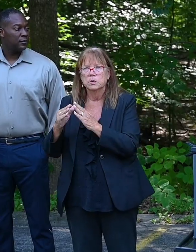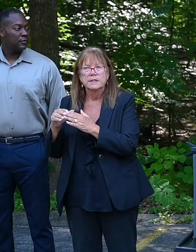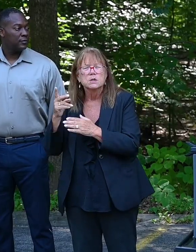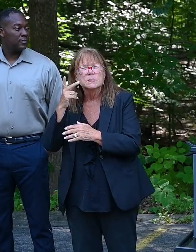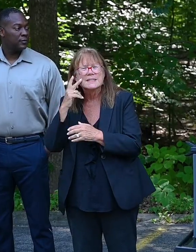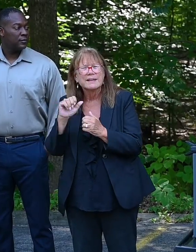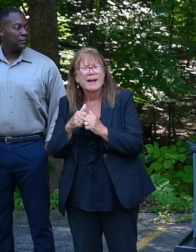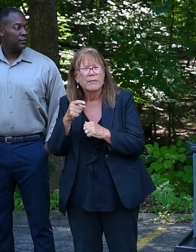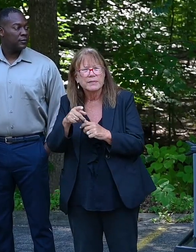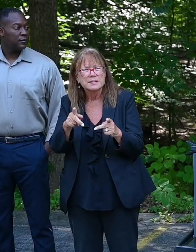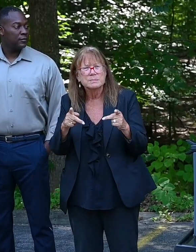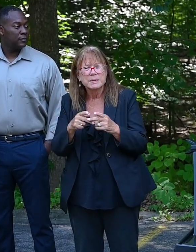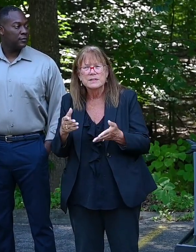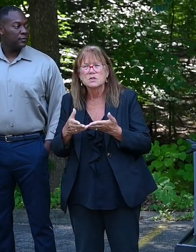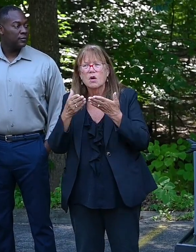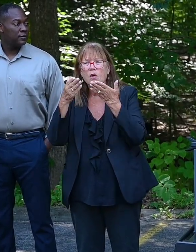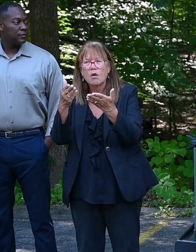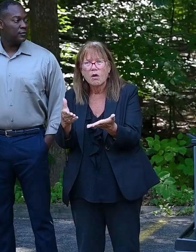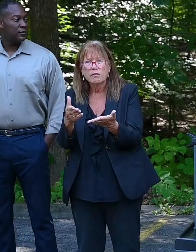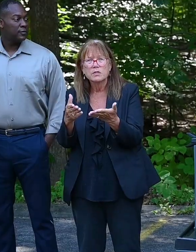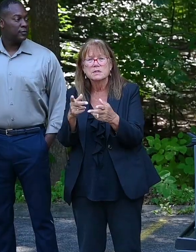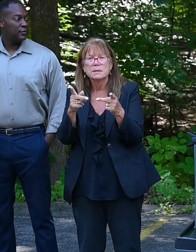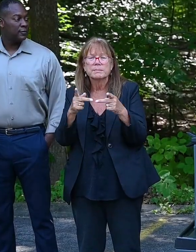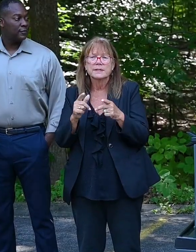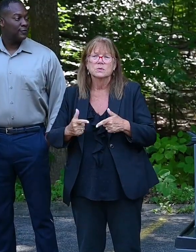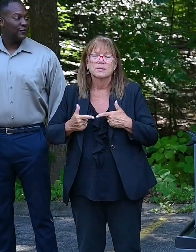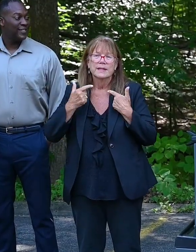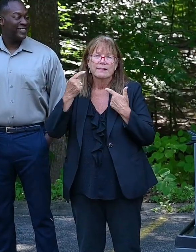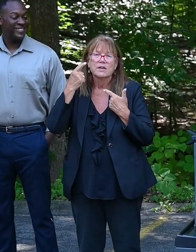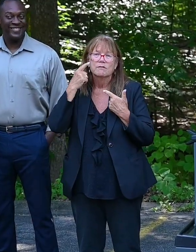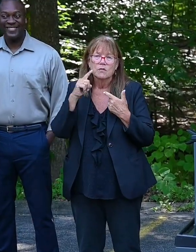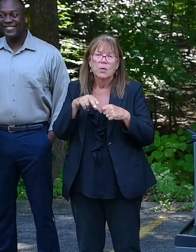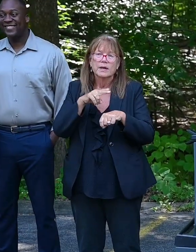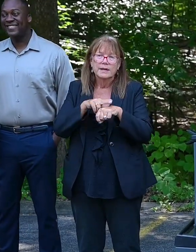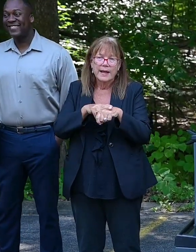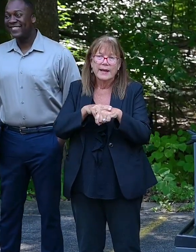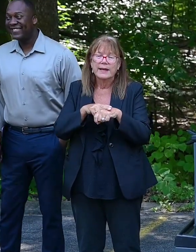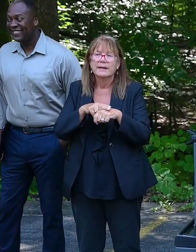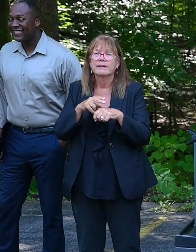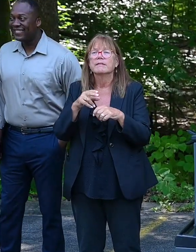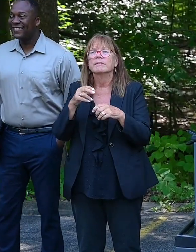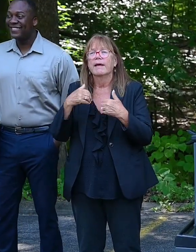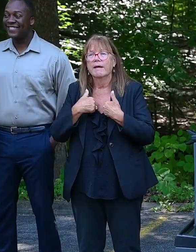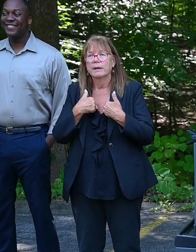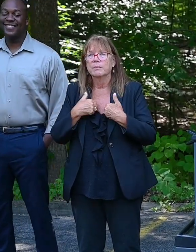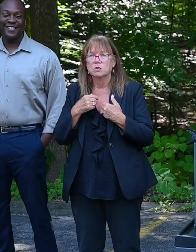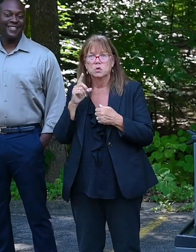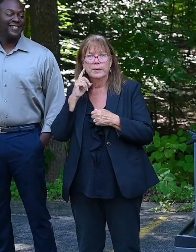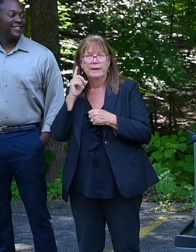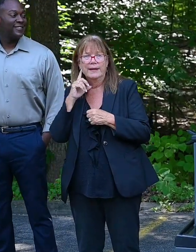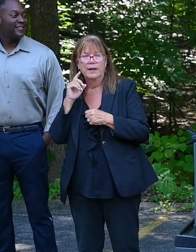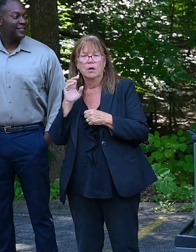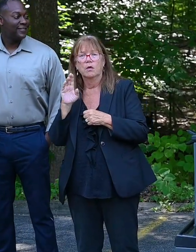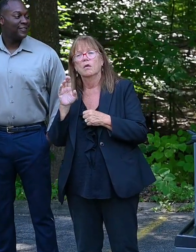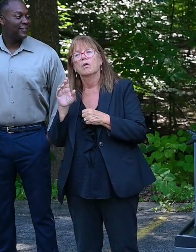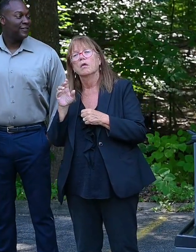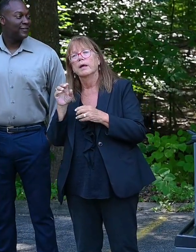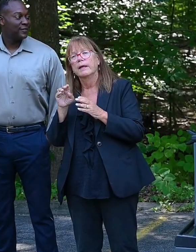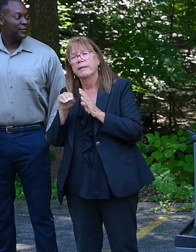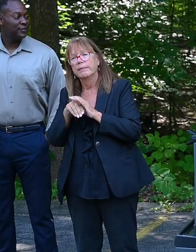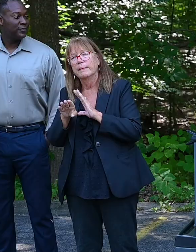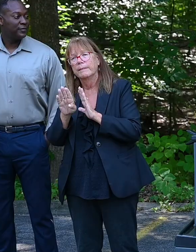place offers habitat for our native species. You can also hear how this place offers habitat for our native species and offers a place for